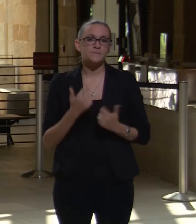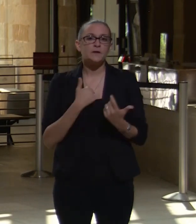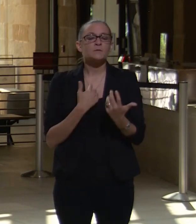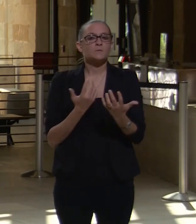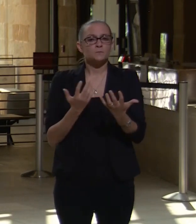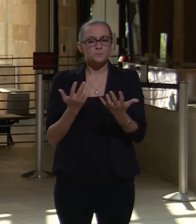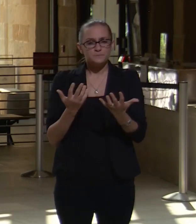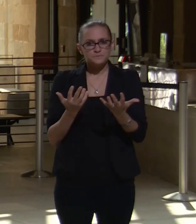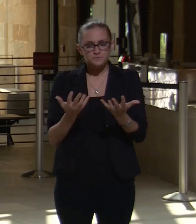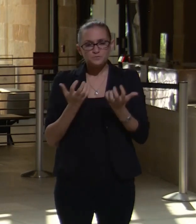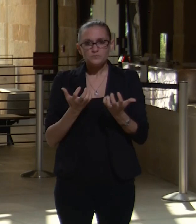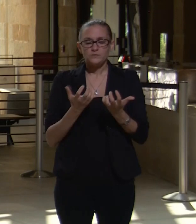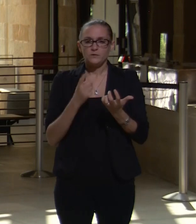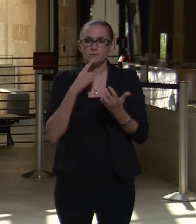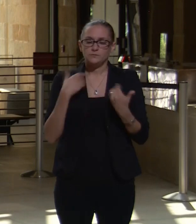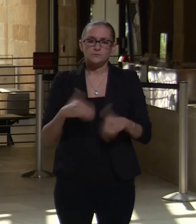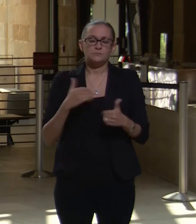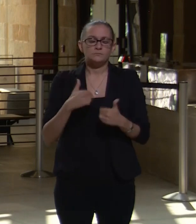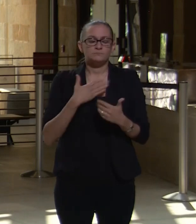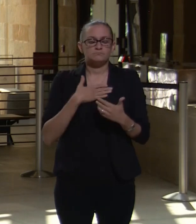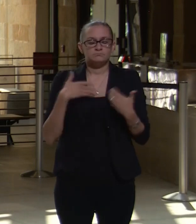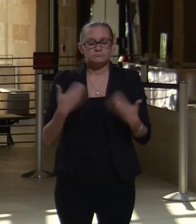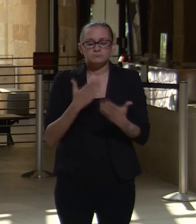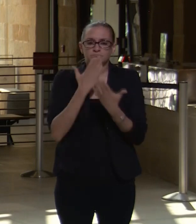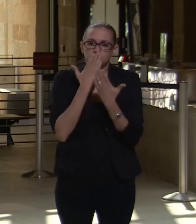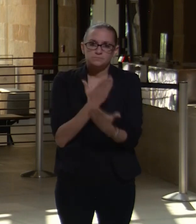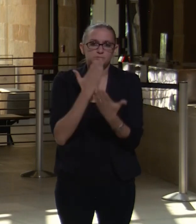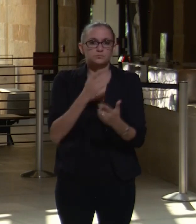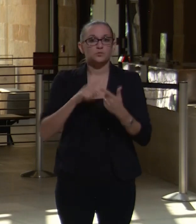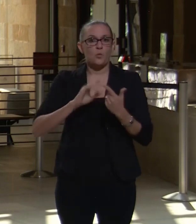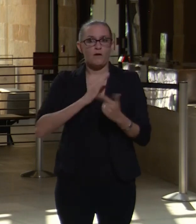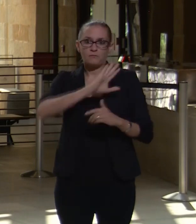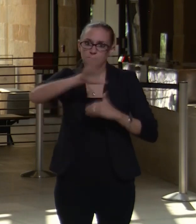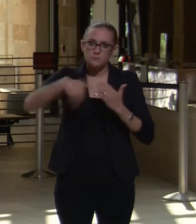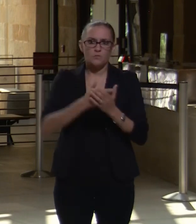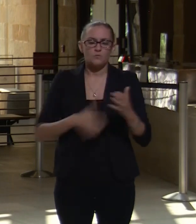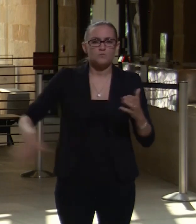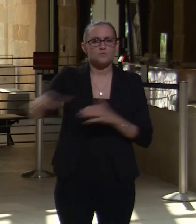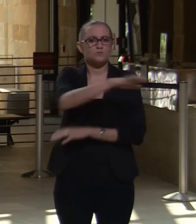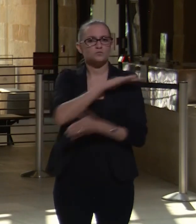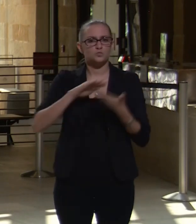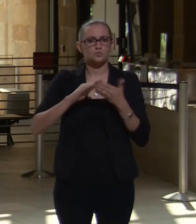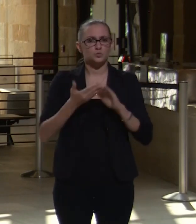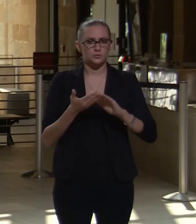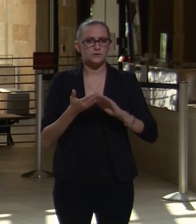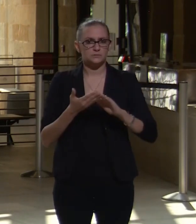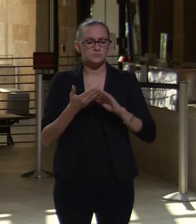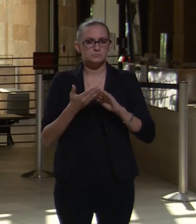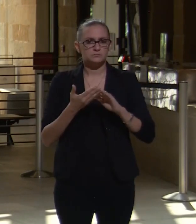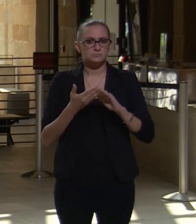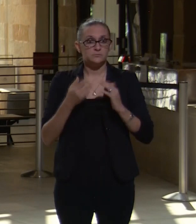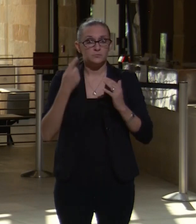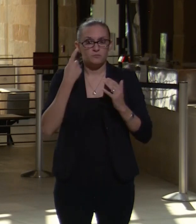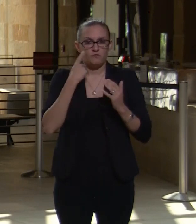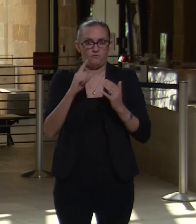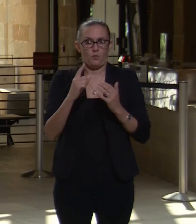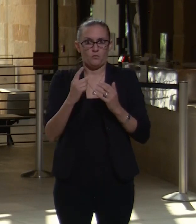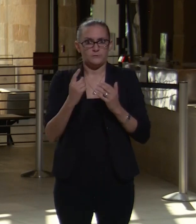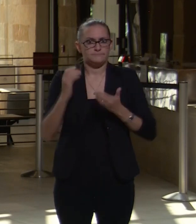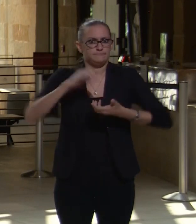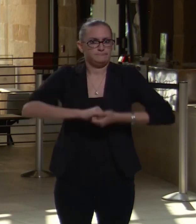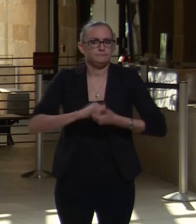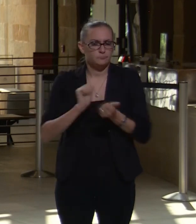want to express my deep gratitude to our whole community for joining